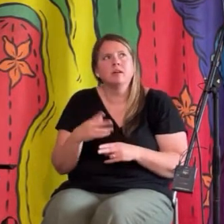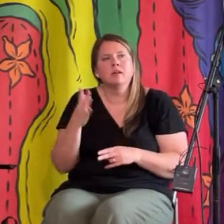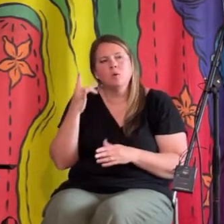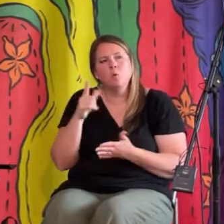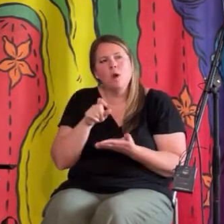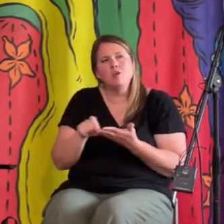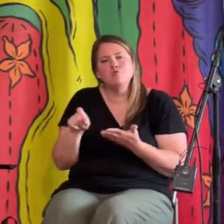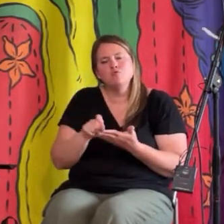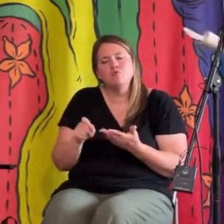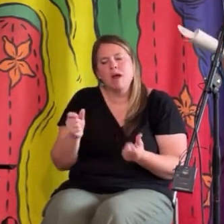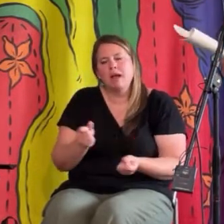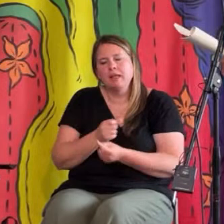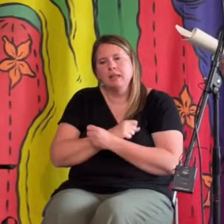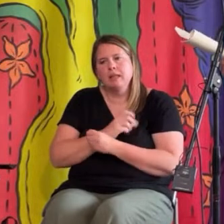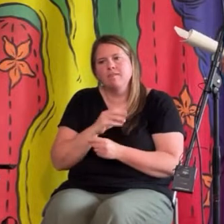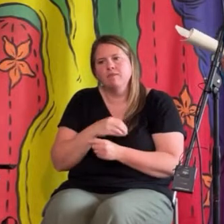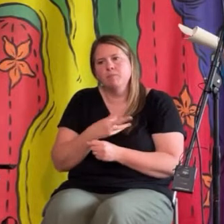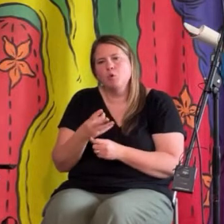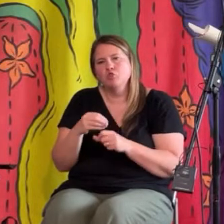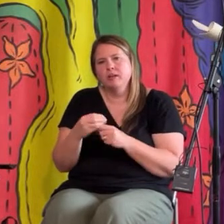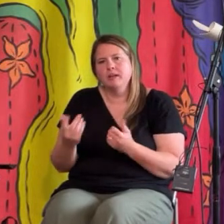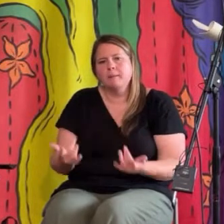Love Poetry in a Burning World.